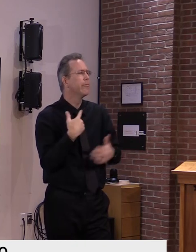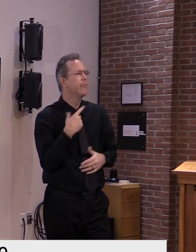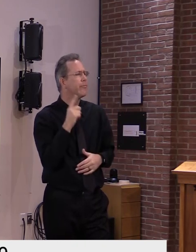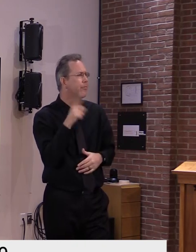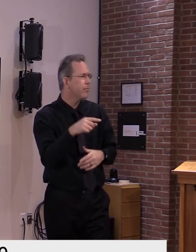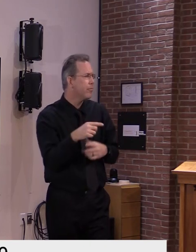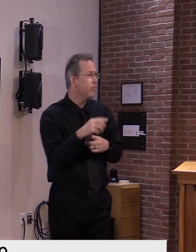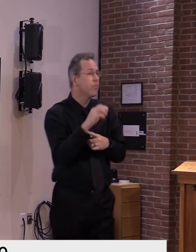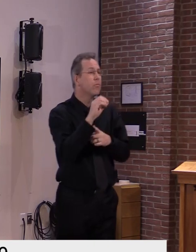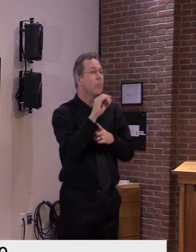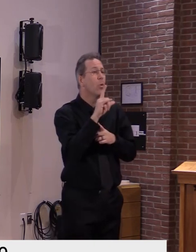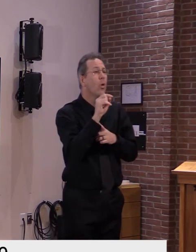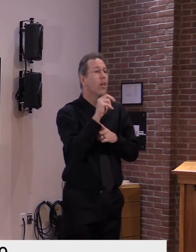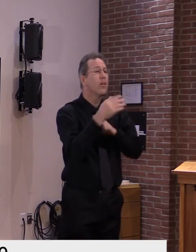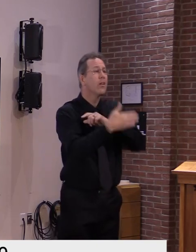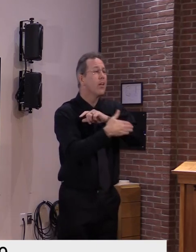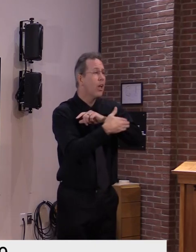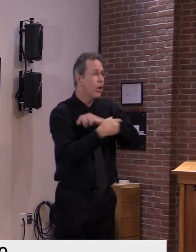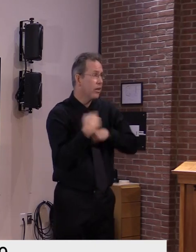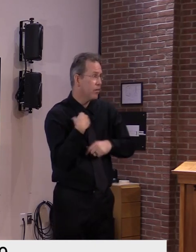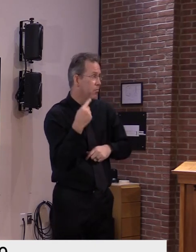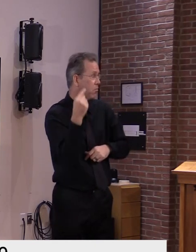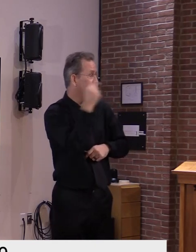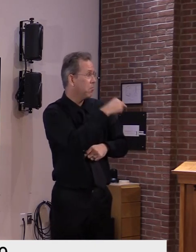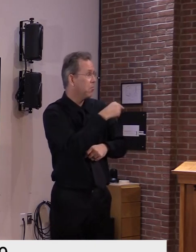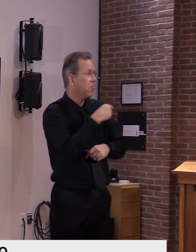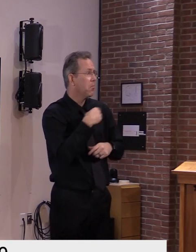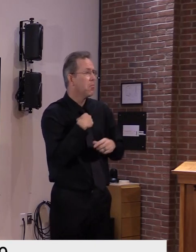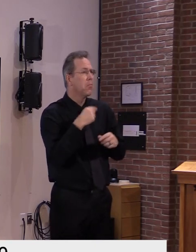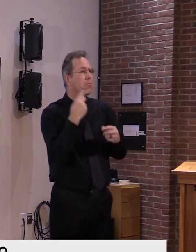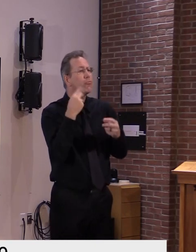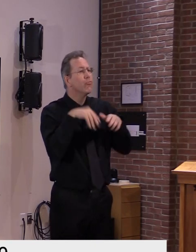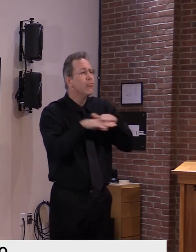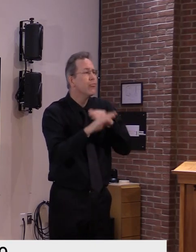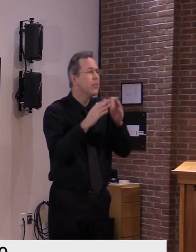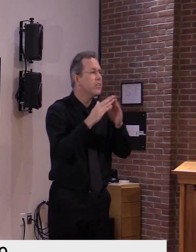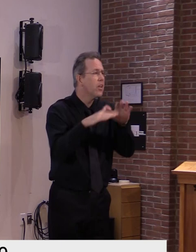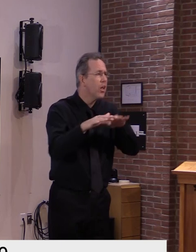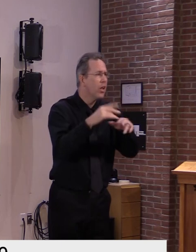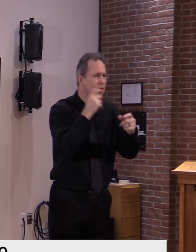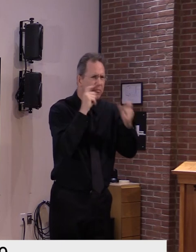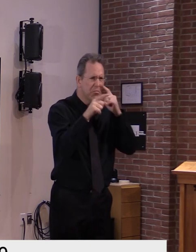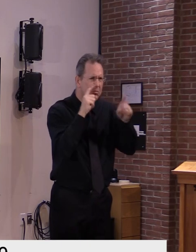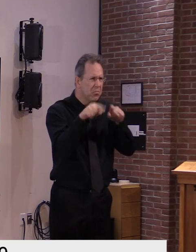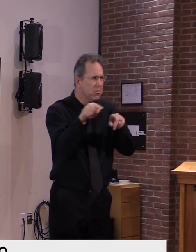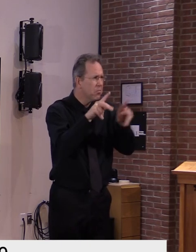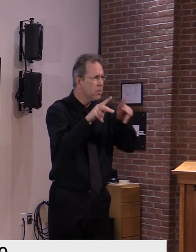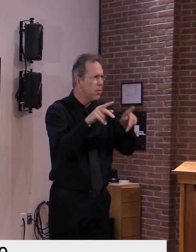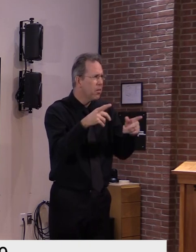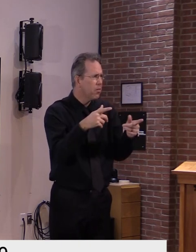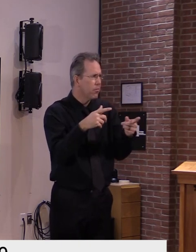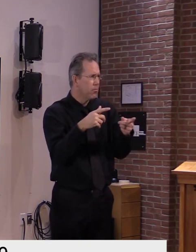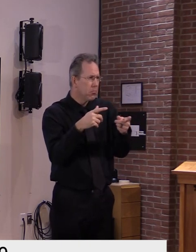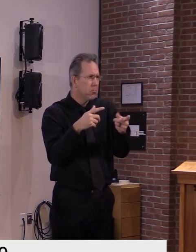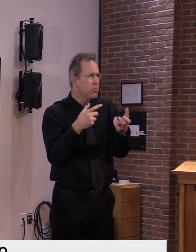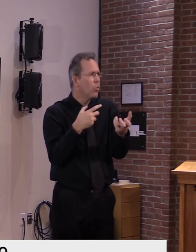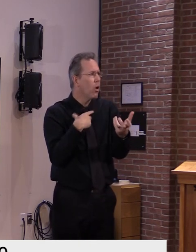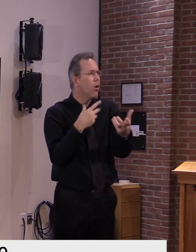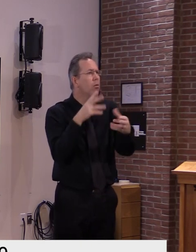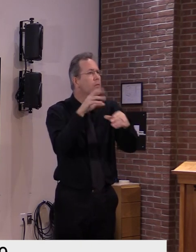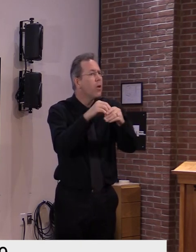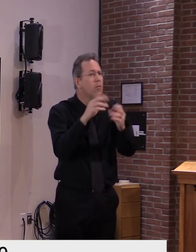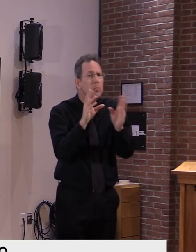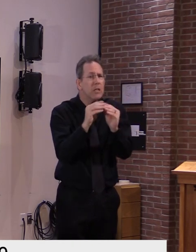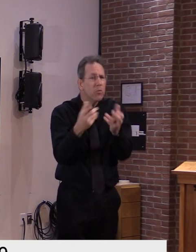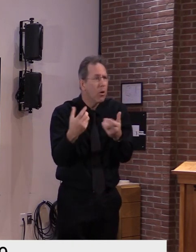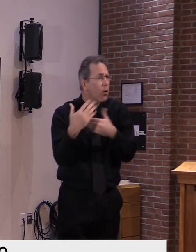where we need local involvement to get the word out. We did that with Orange and Washington counties.